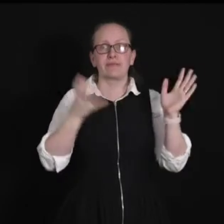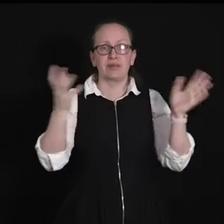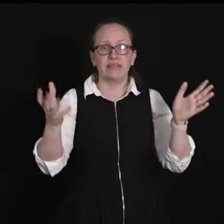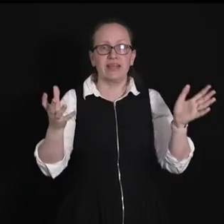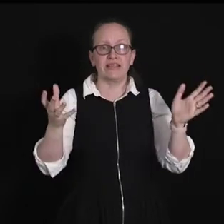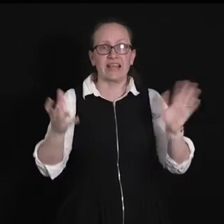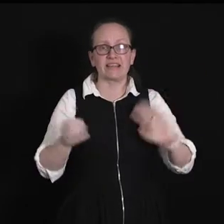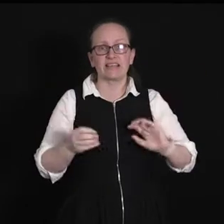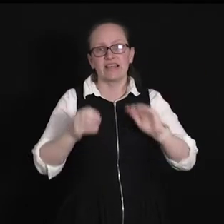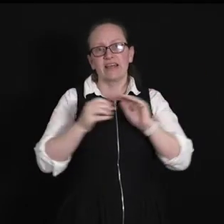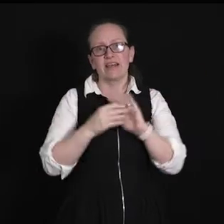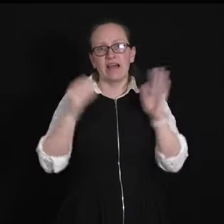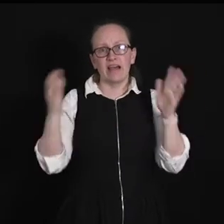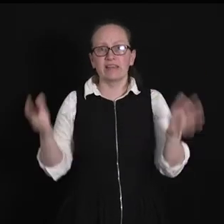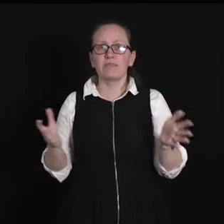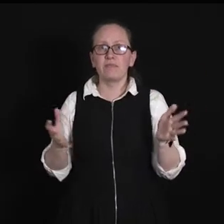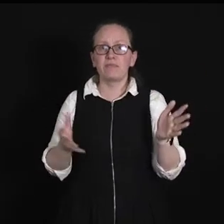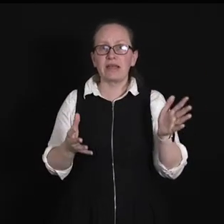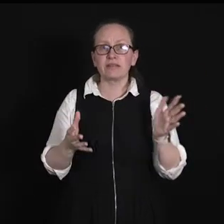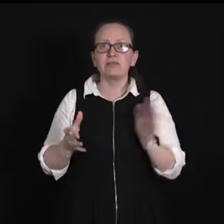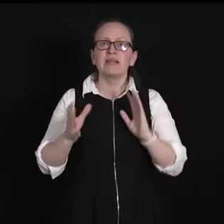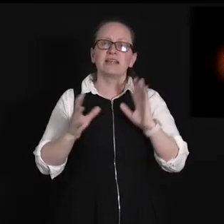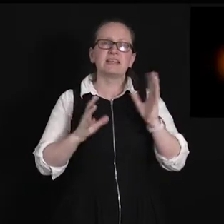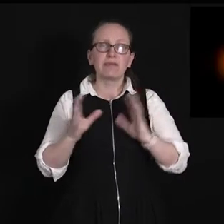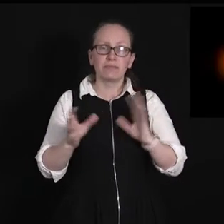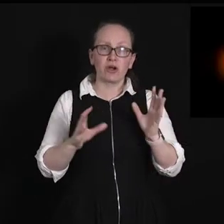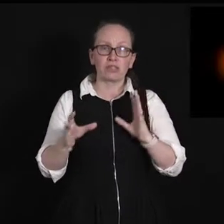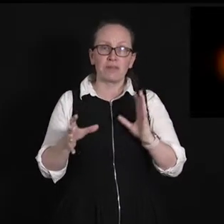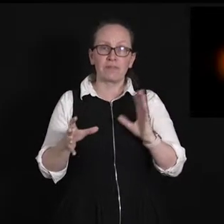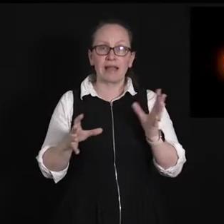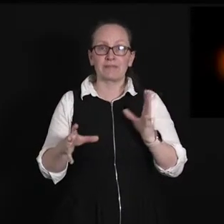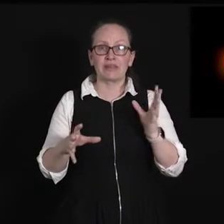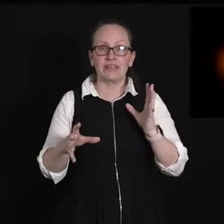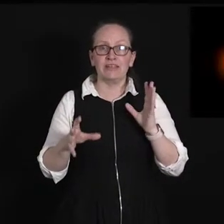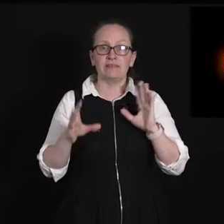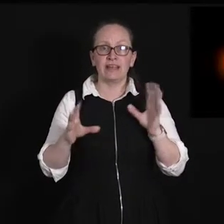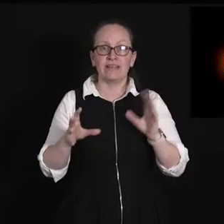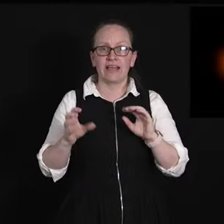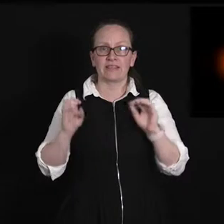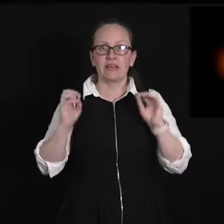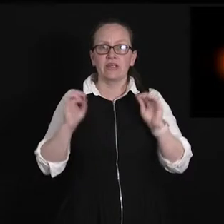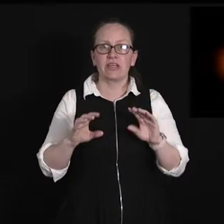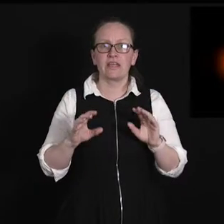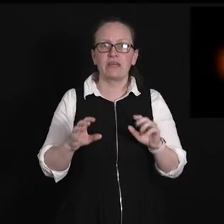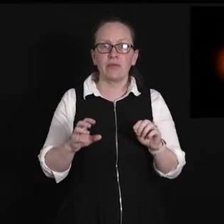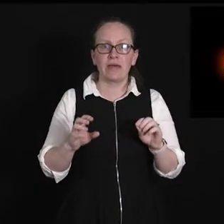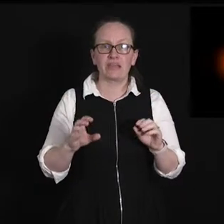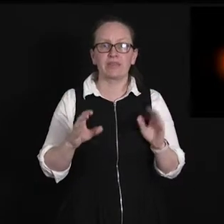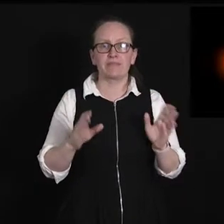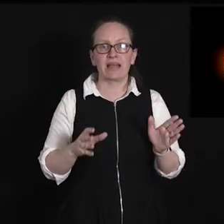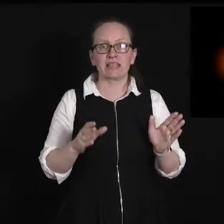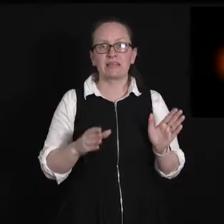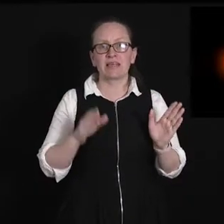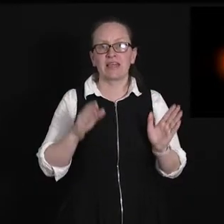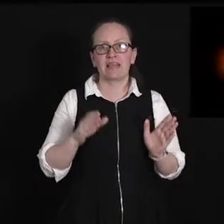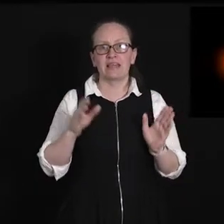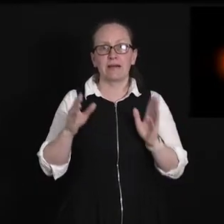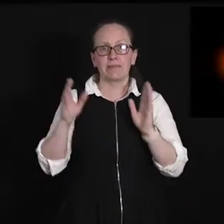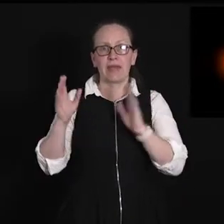body radiators. A lump of metal is an approximate black body radiator. So if you imagine a blacksmith heating up a